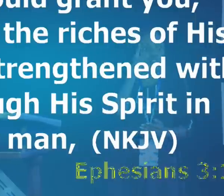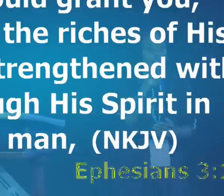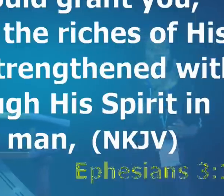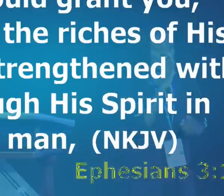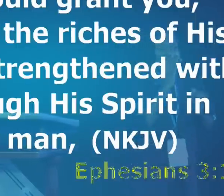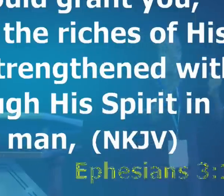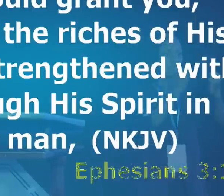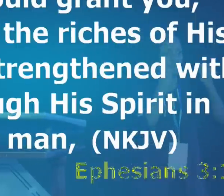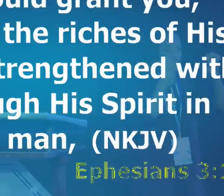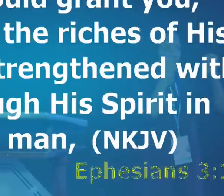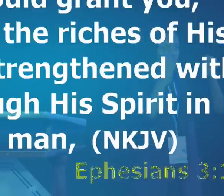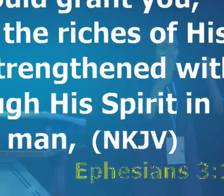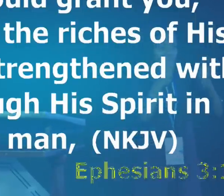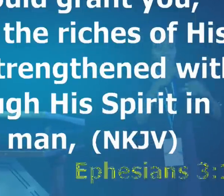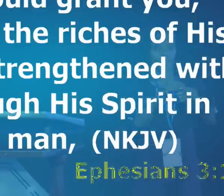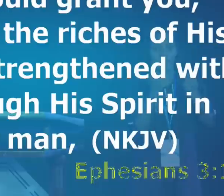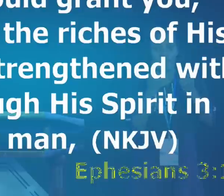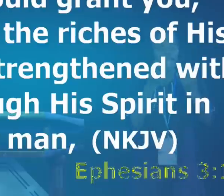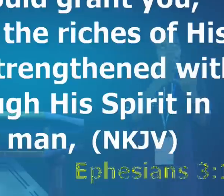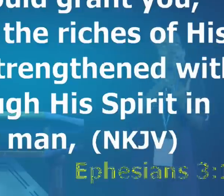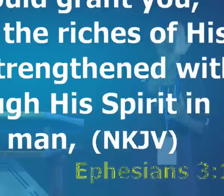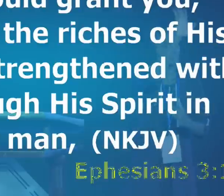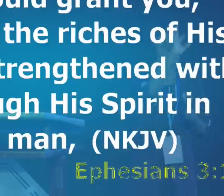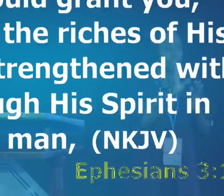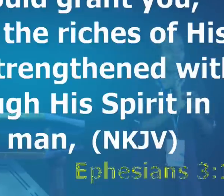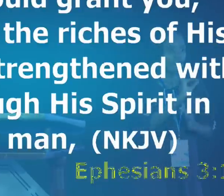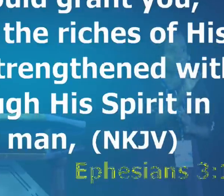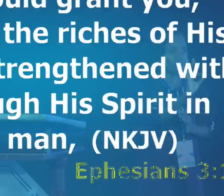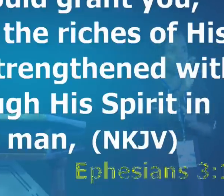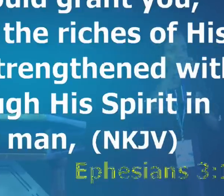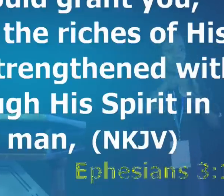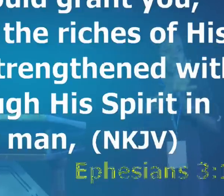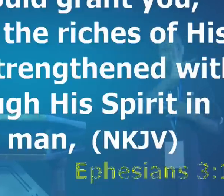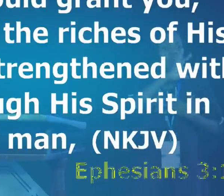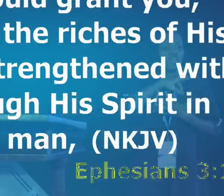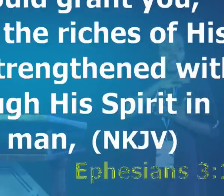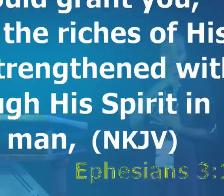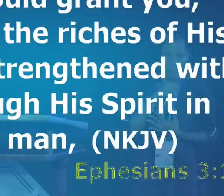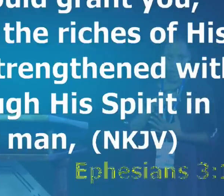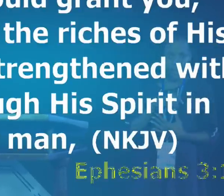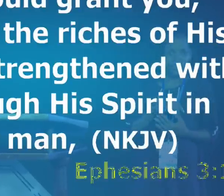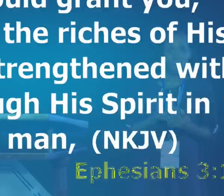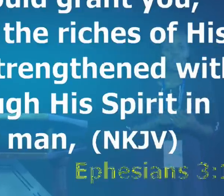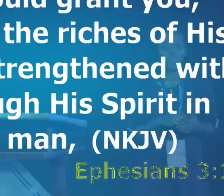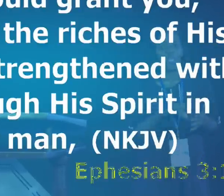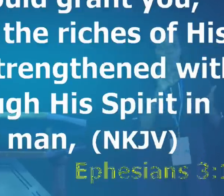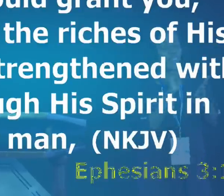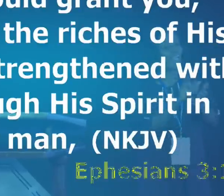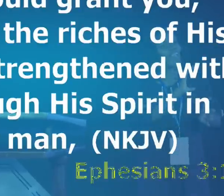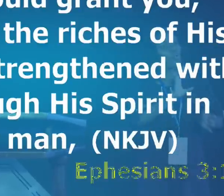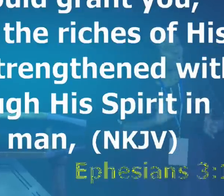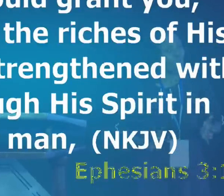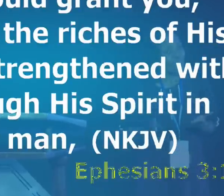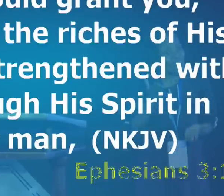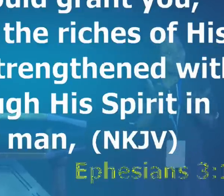strengthened with might through his spirit in the inner man, that Christ may dwell